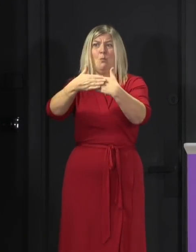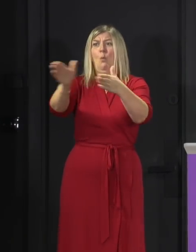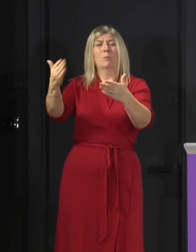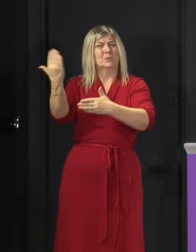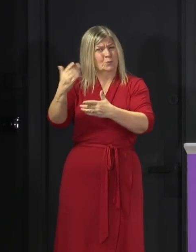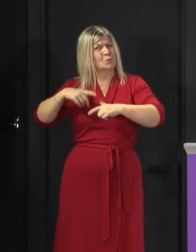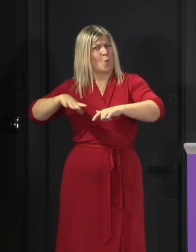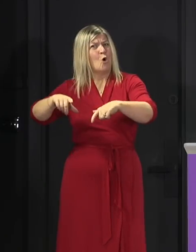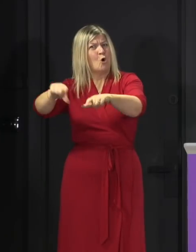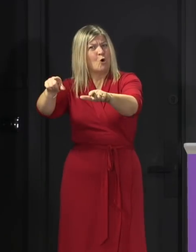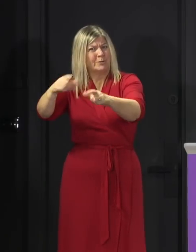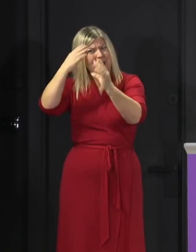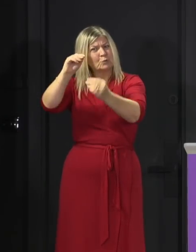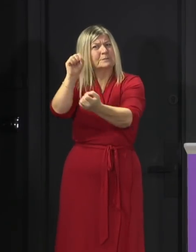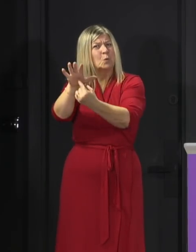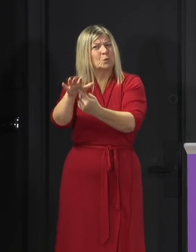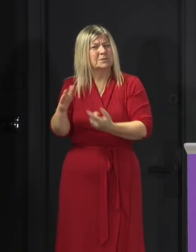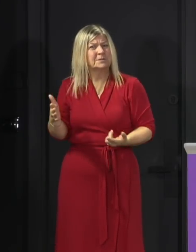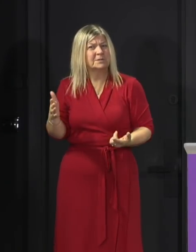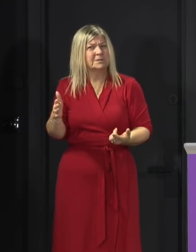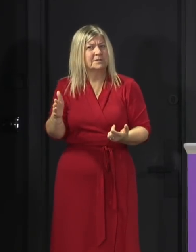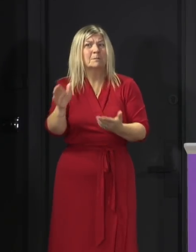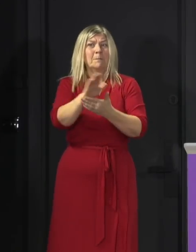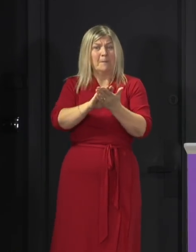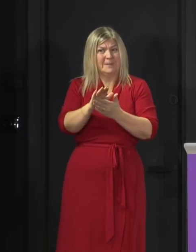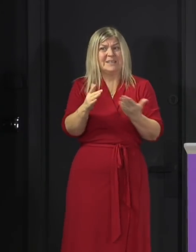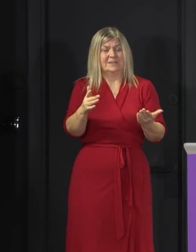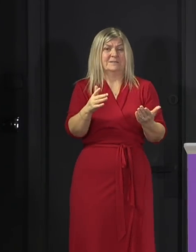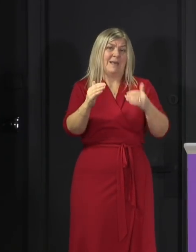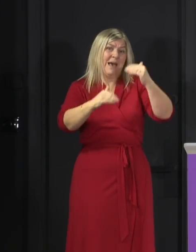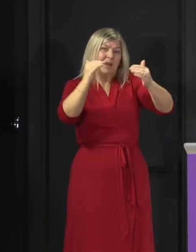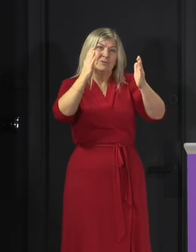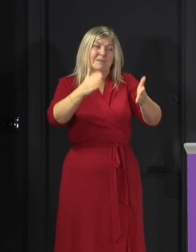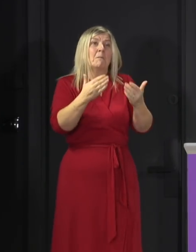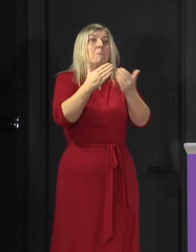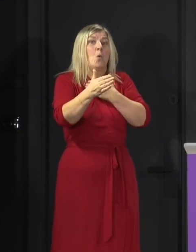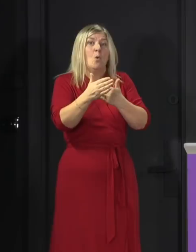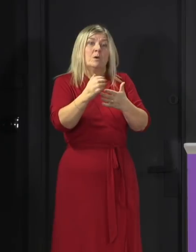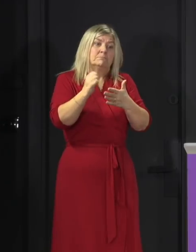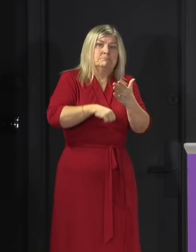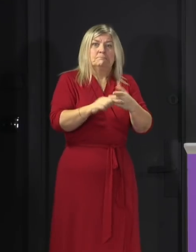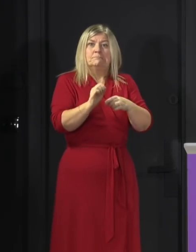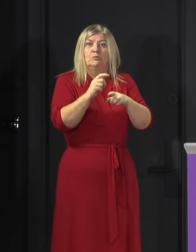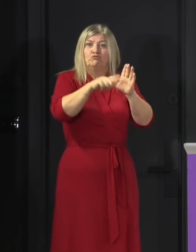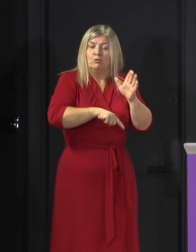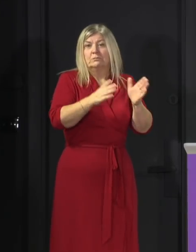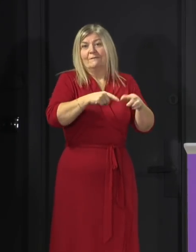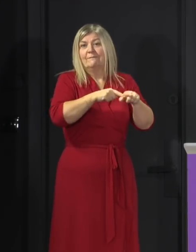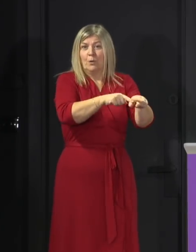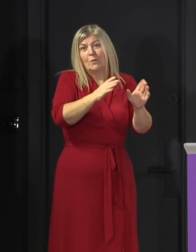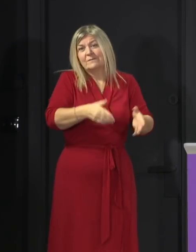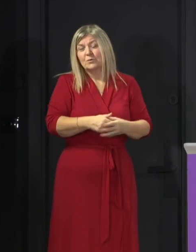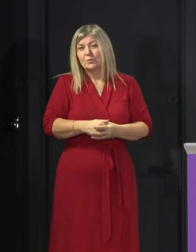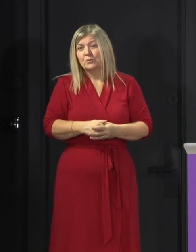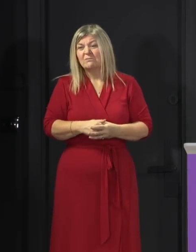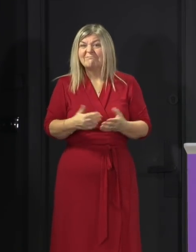of us. It means that adults probably have to live with greater restrictions sometimes in order to try to make that possible. But